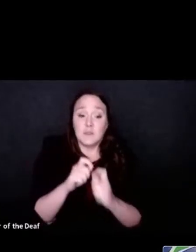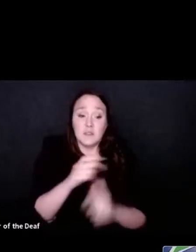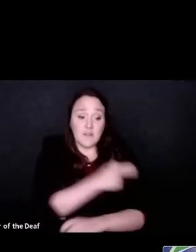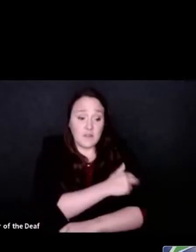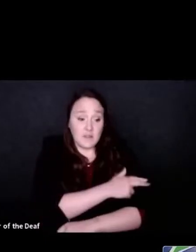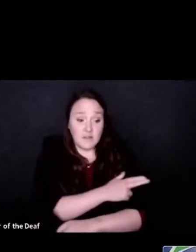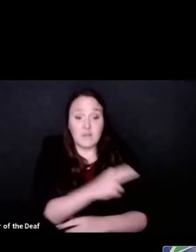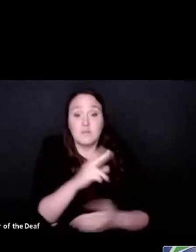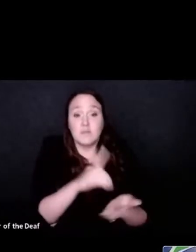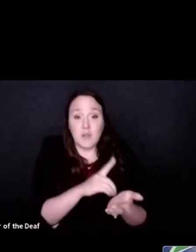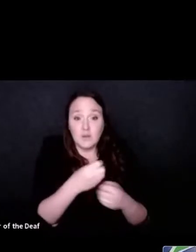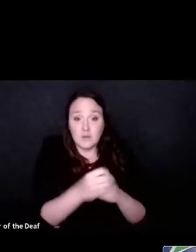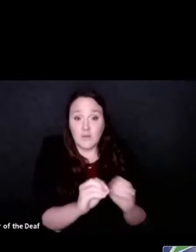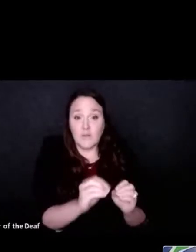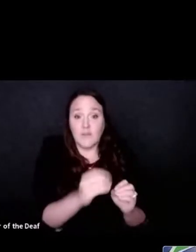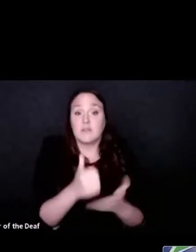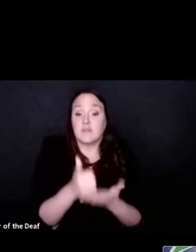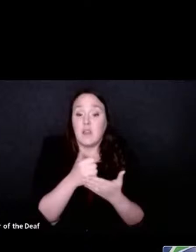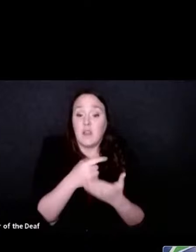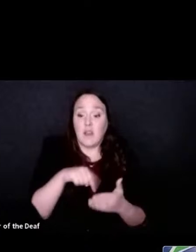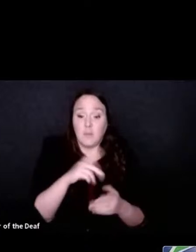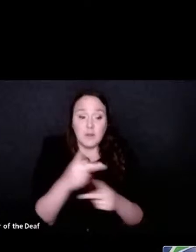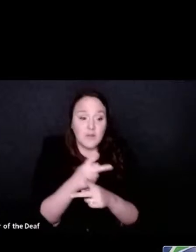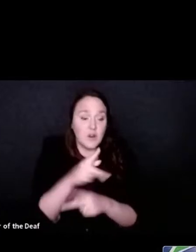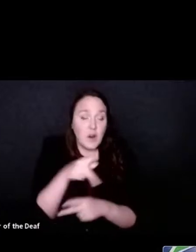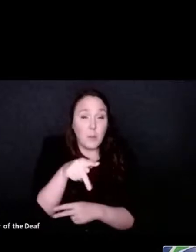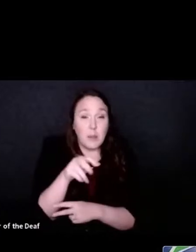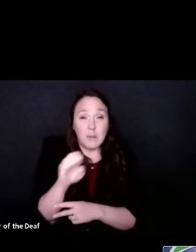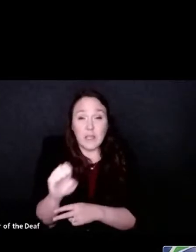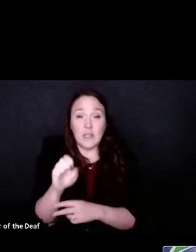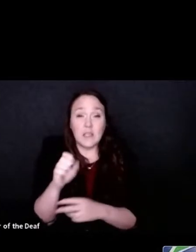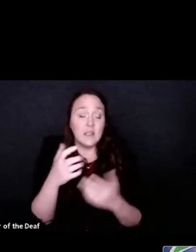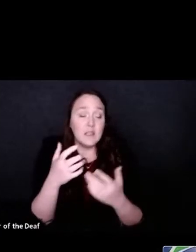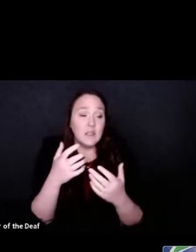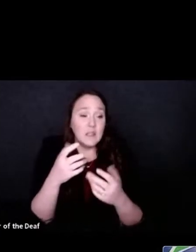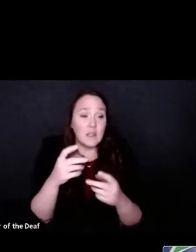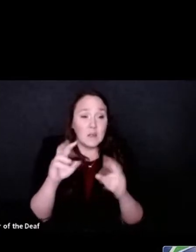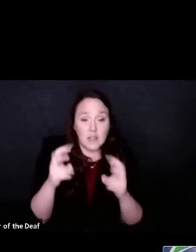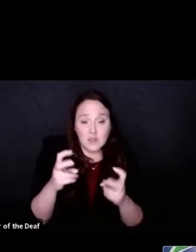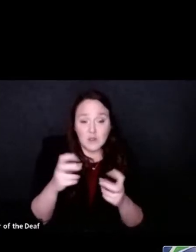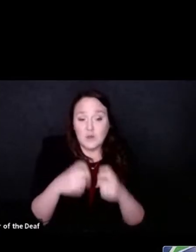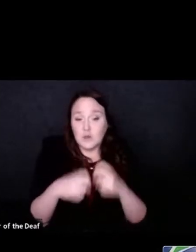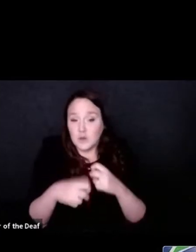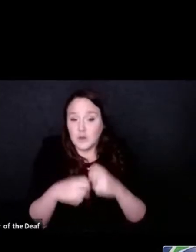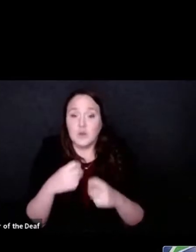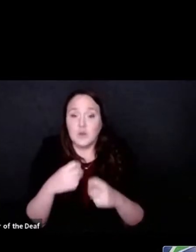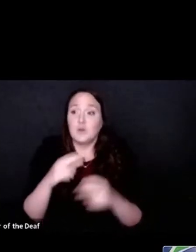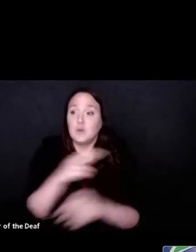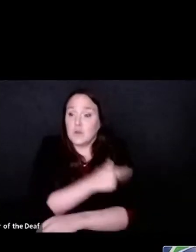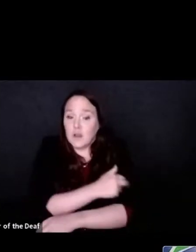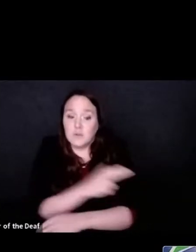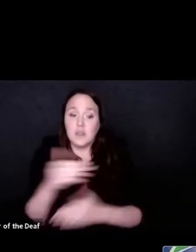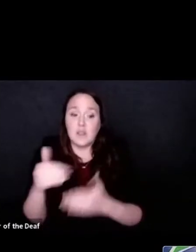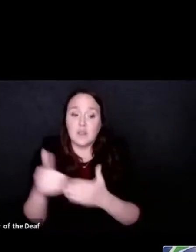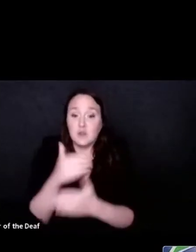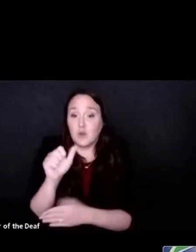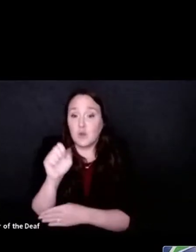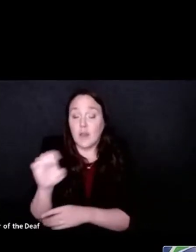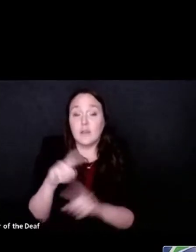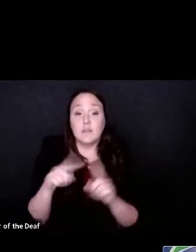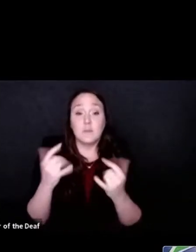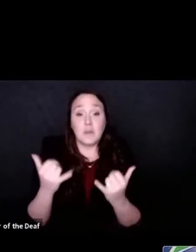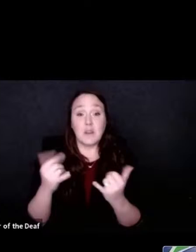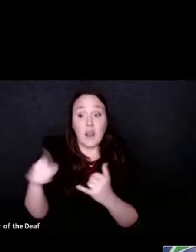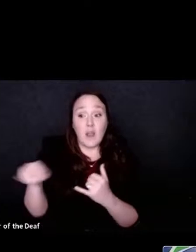help us navigate through PPE issues and hospitalizations and new cases and things like that, but now to help us